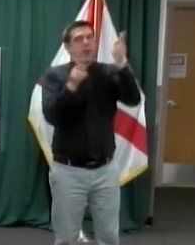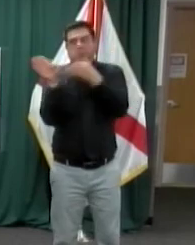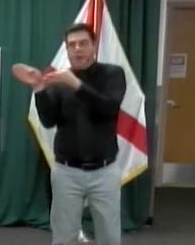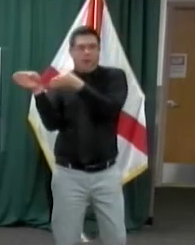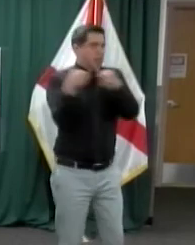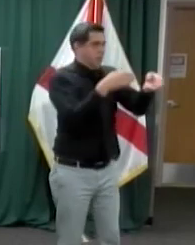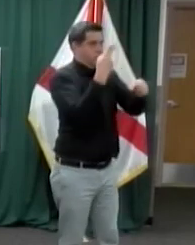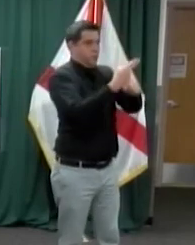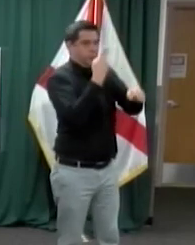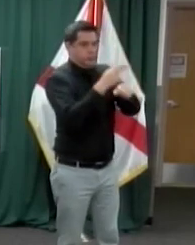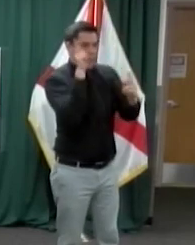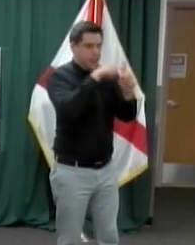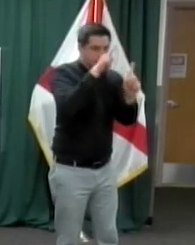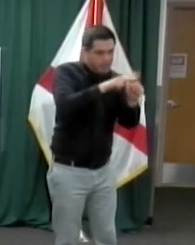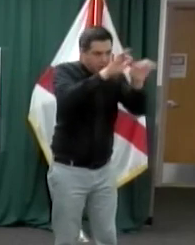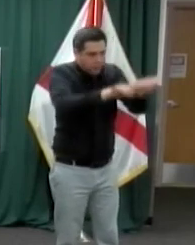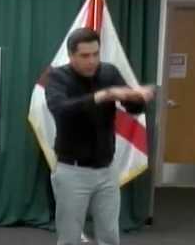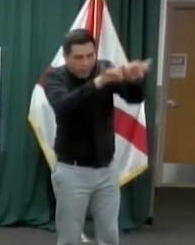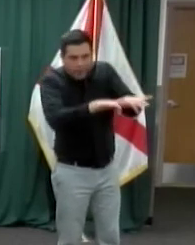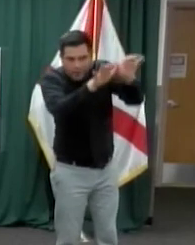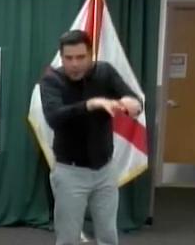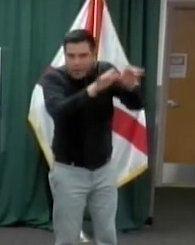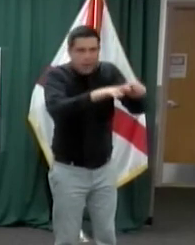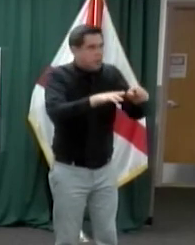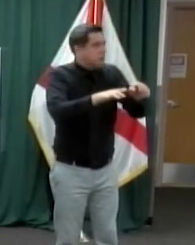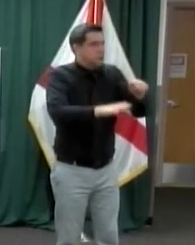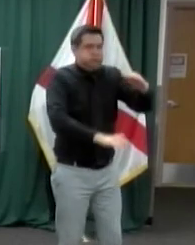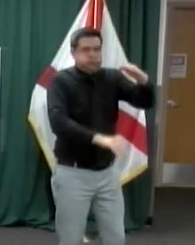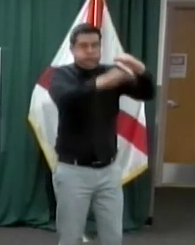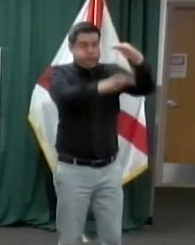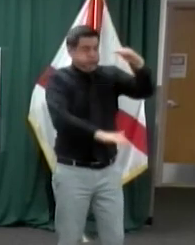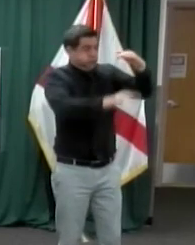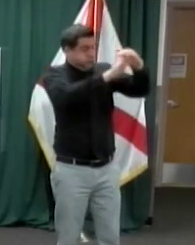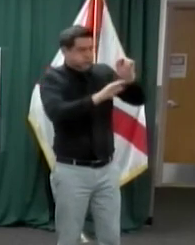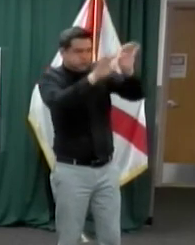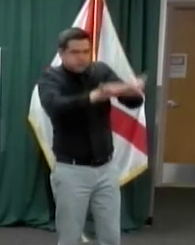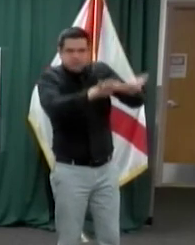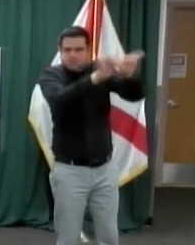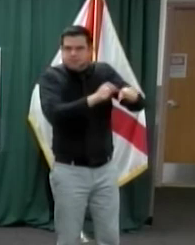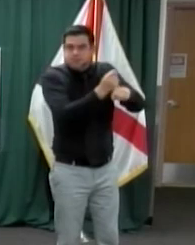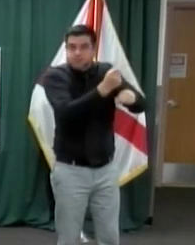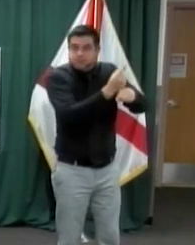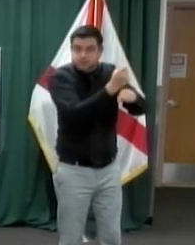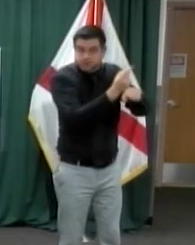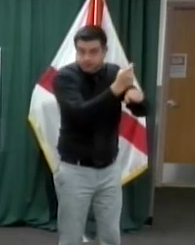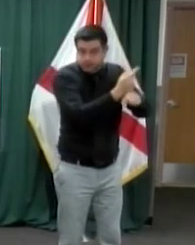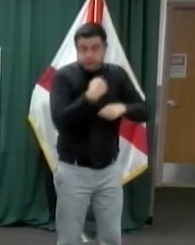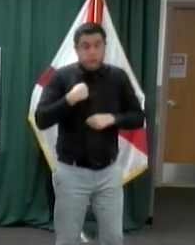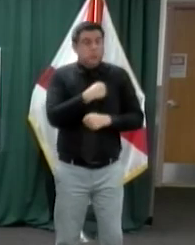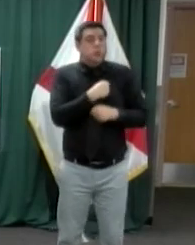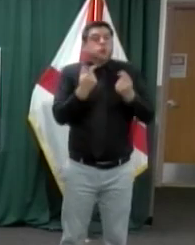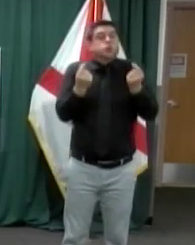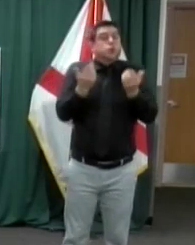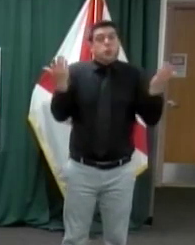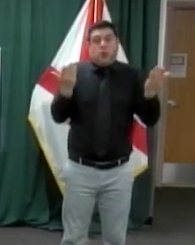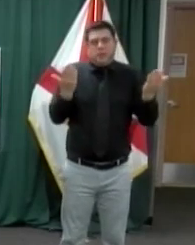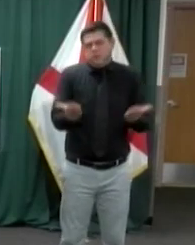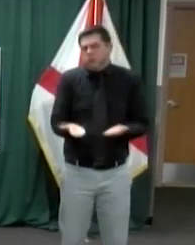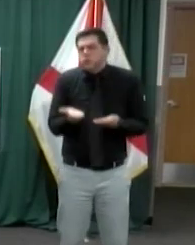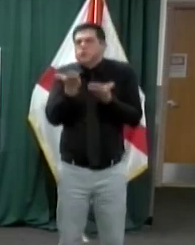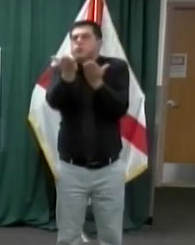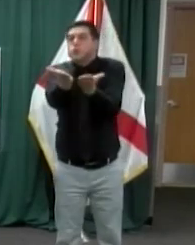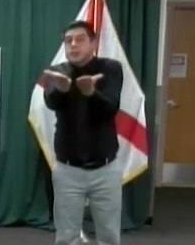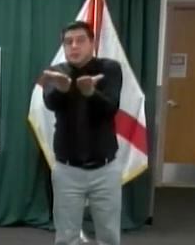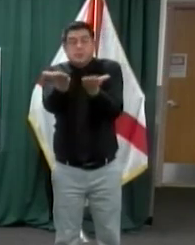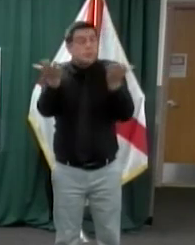the unemployment system here in Florida. I am encouraging individuals to continue to be mindful and plan